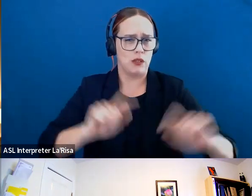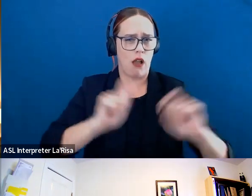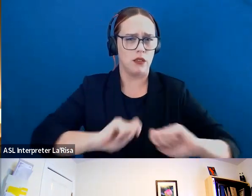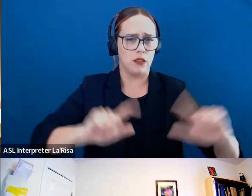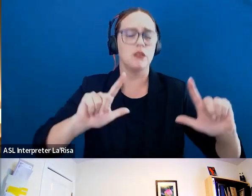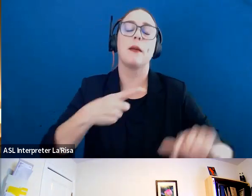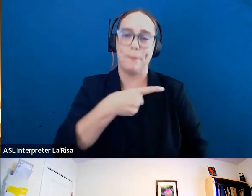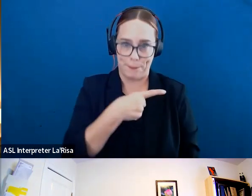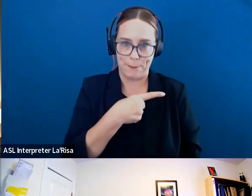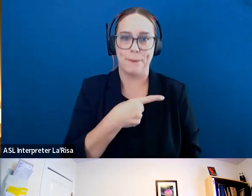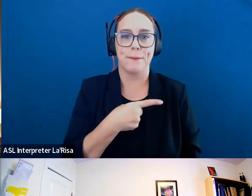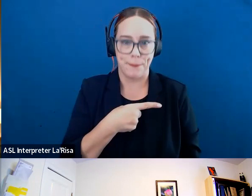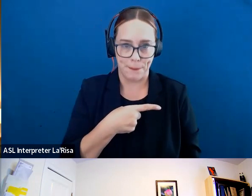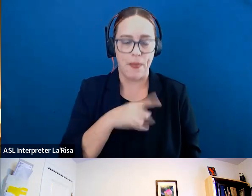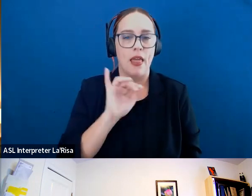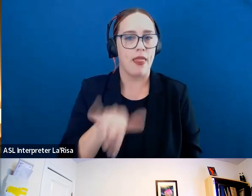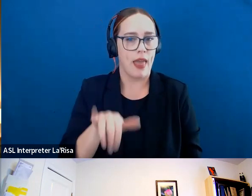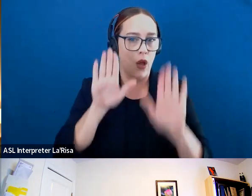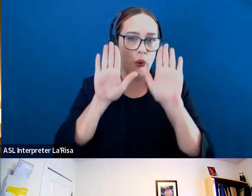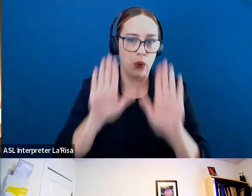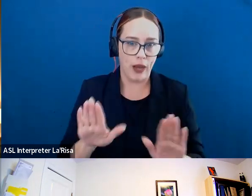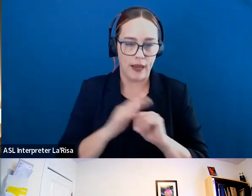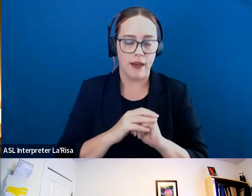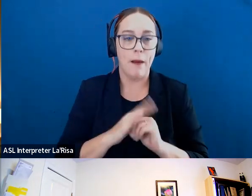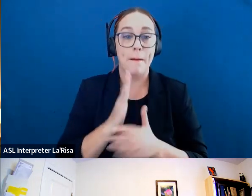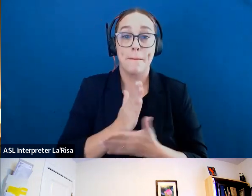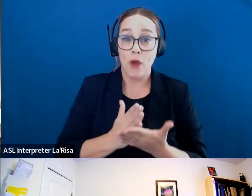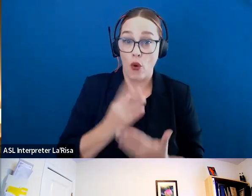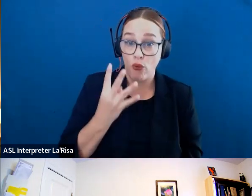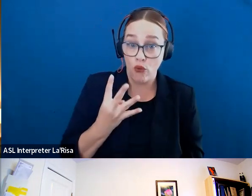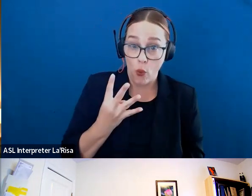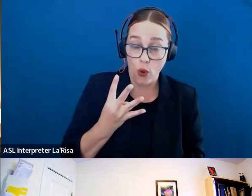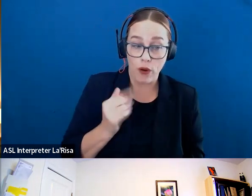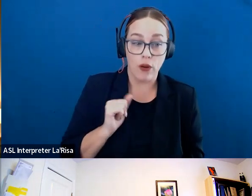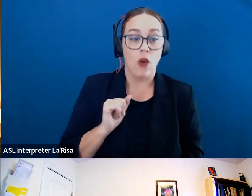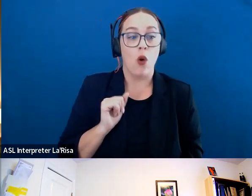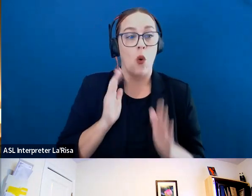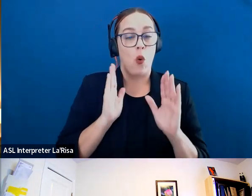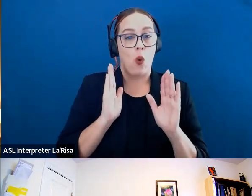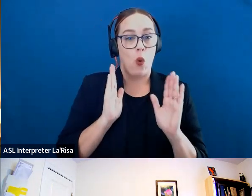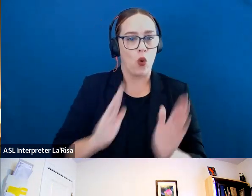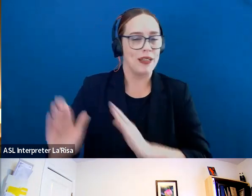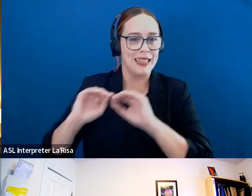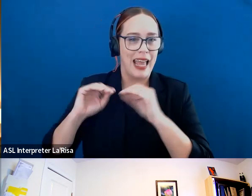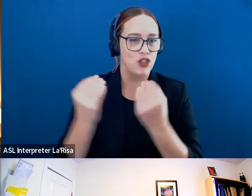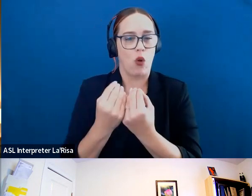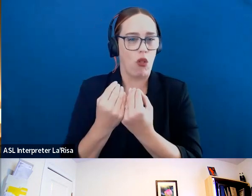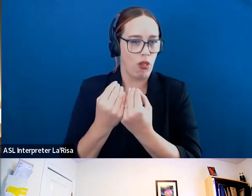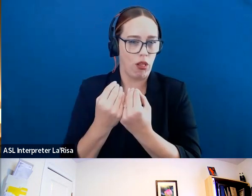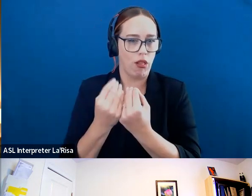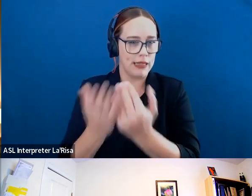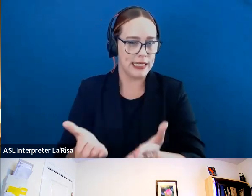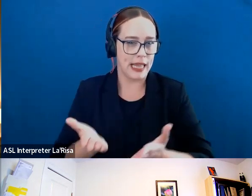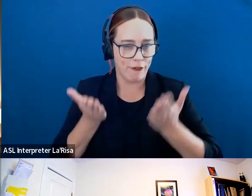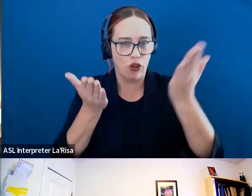one. You would go back up to, this is part 4, organizational delivery of employment services. And maybe your